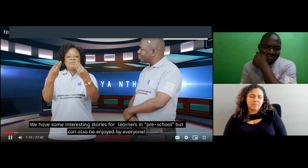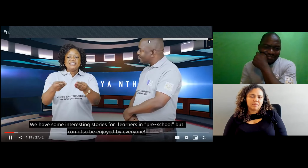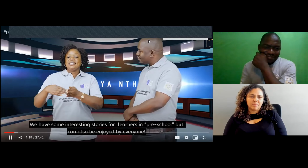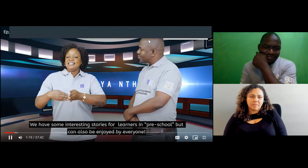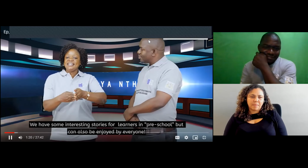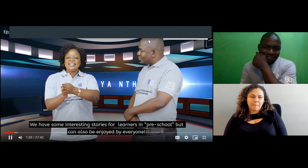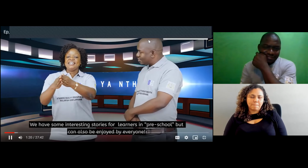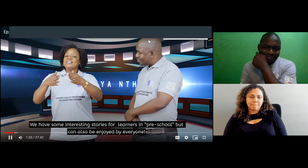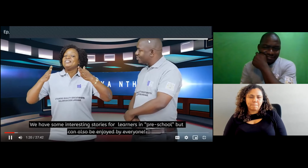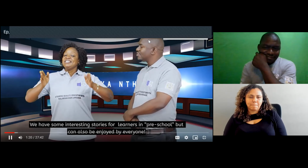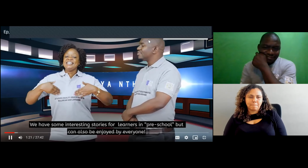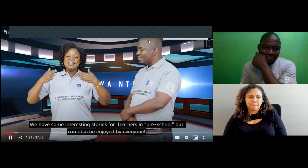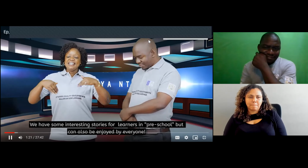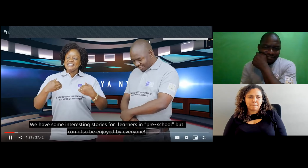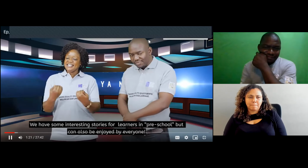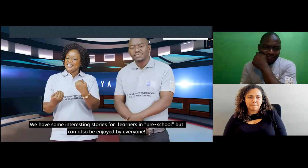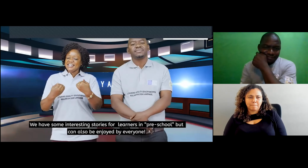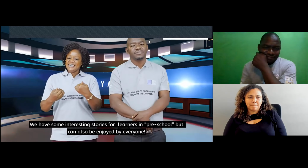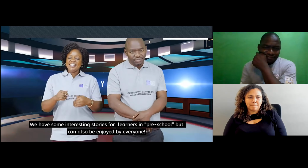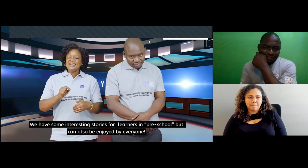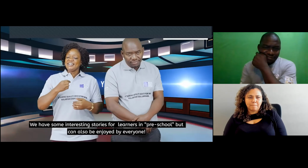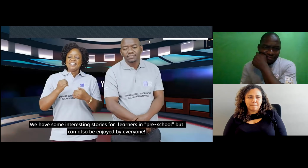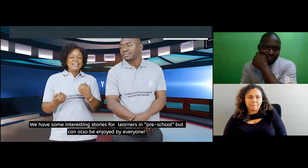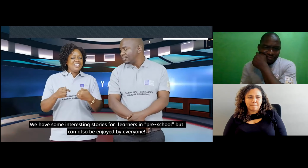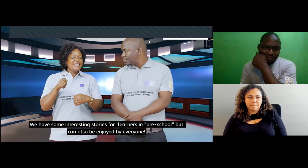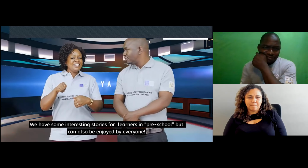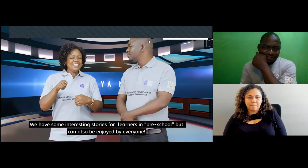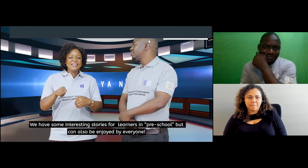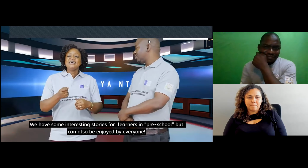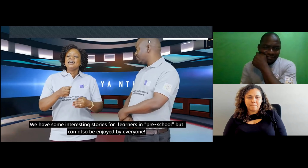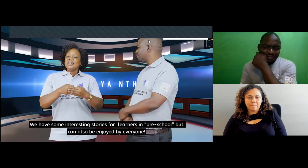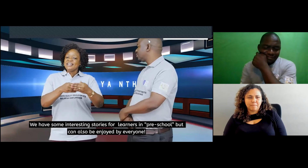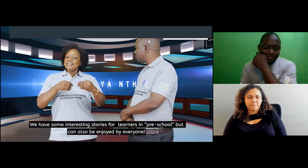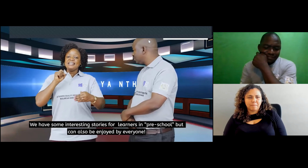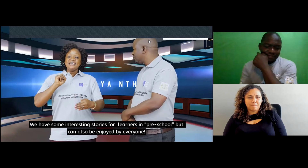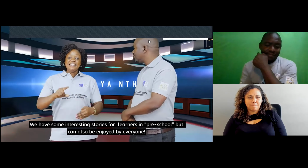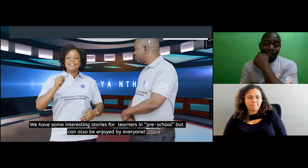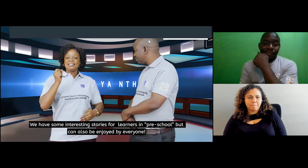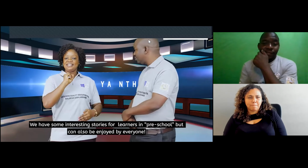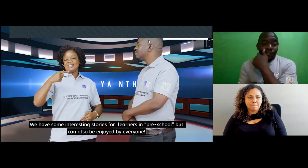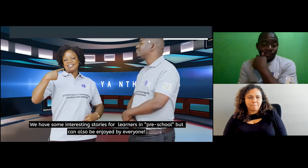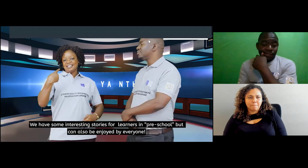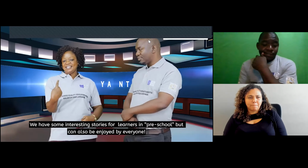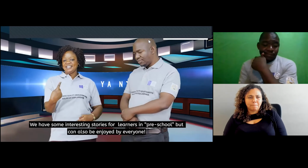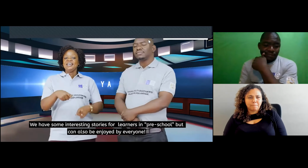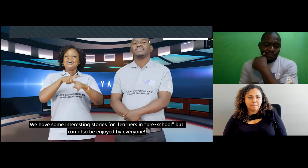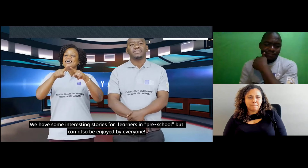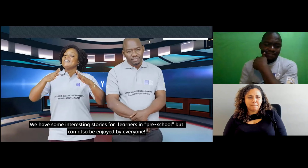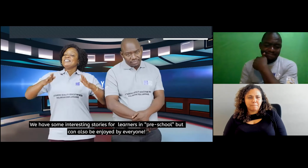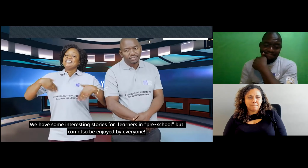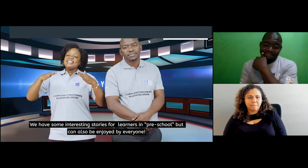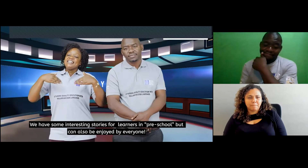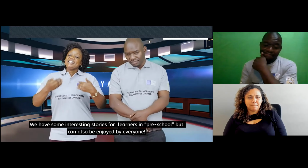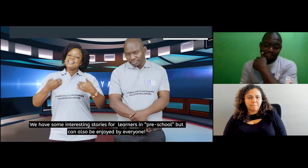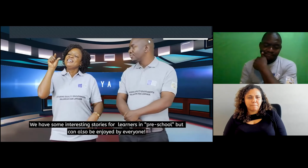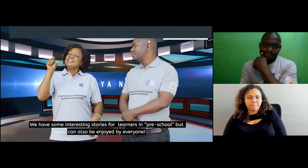Lero tili ndi nkhani ziwiri zomwe zili zosangalatsa kwa ophunzira a makalasi ang'onoang'ono a ku primary,